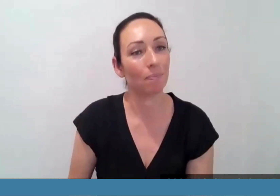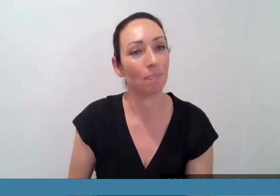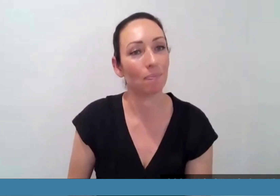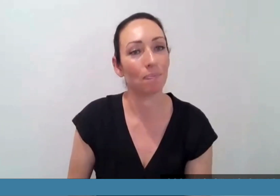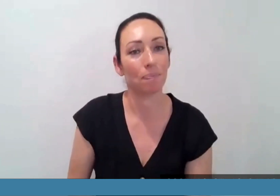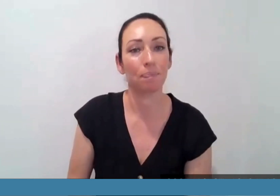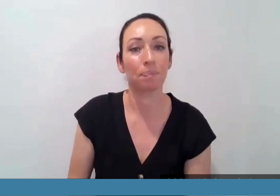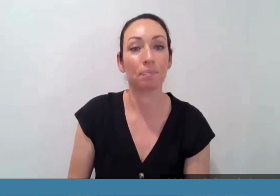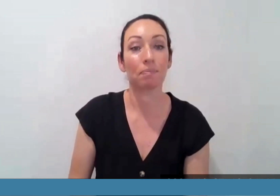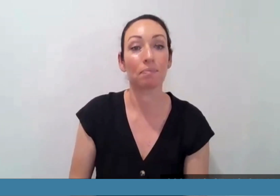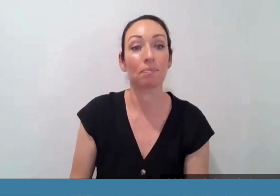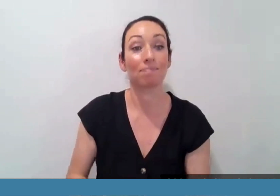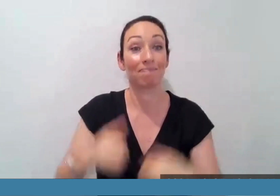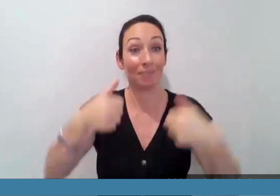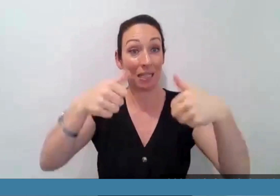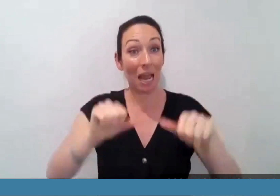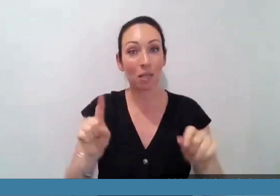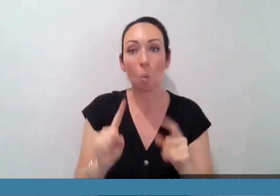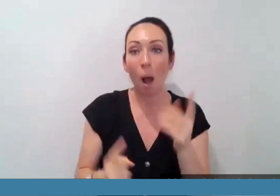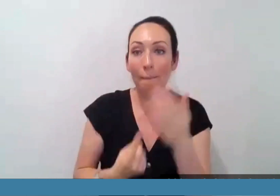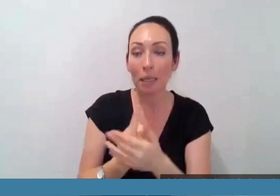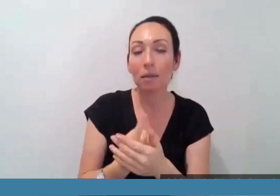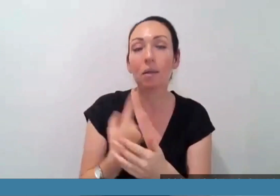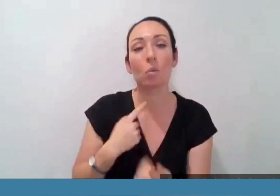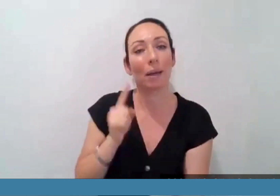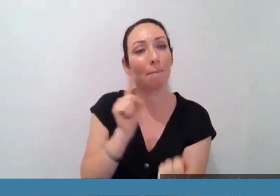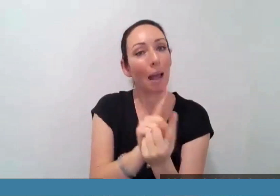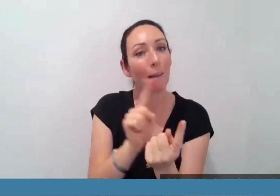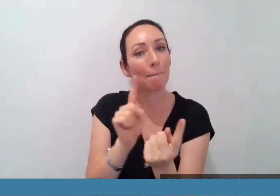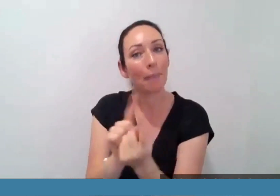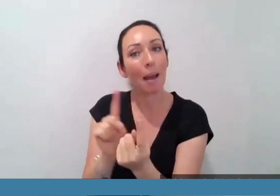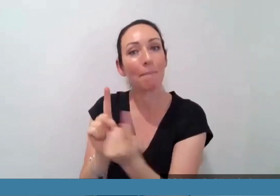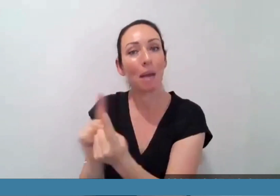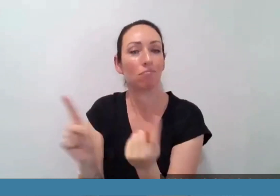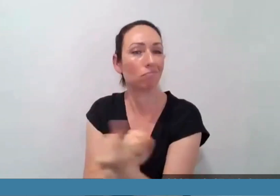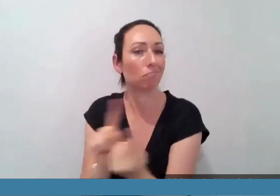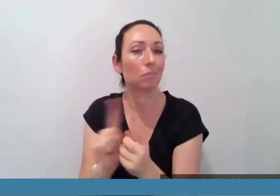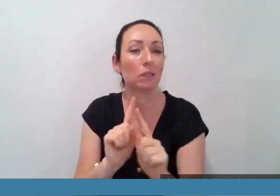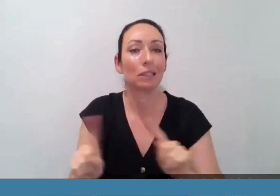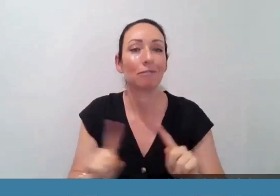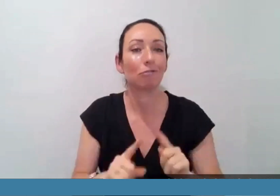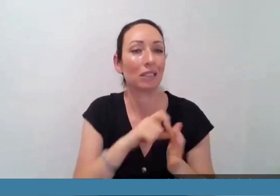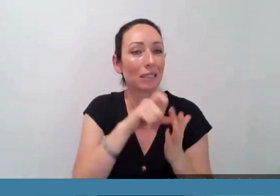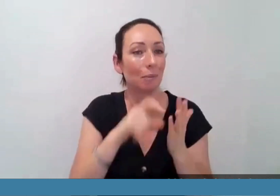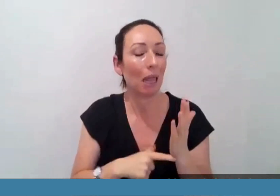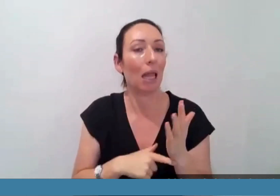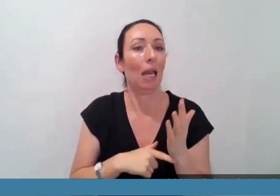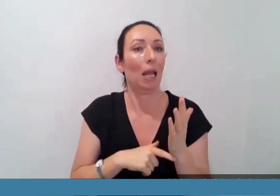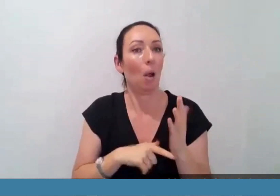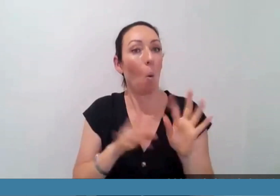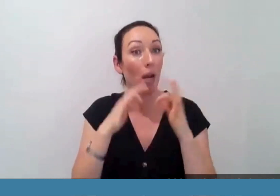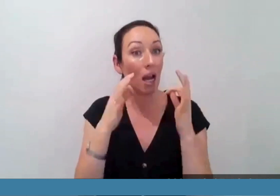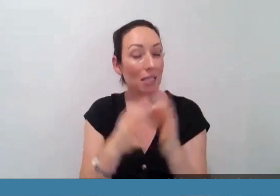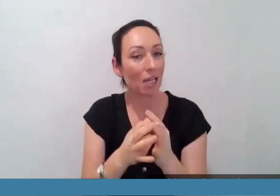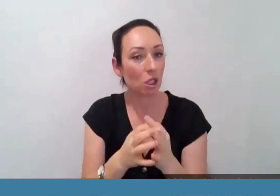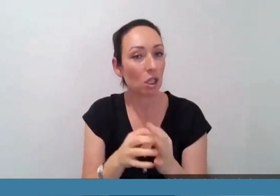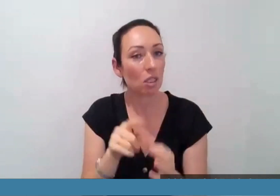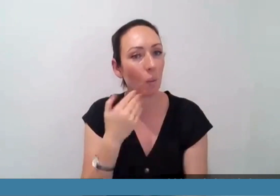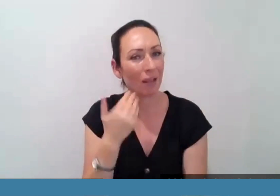Next, we met with disability representative organisations to ask what kind of research could really make a